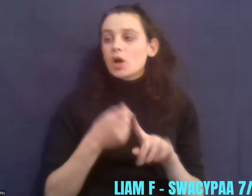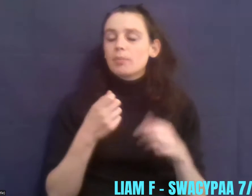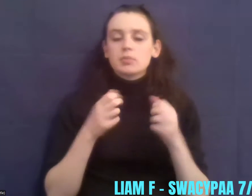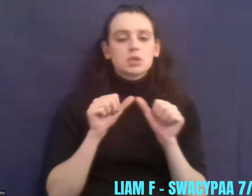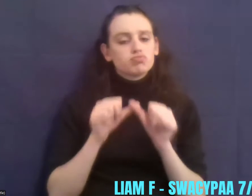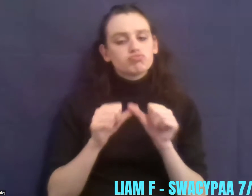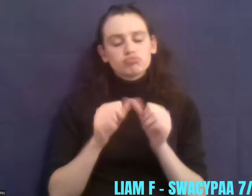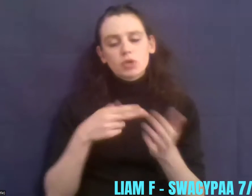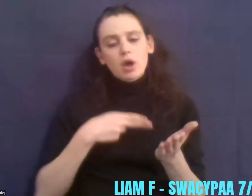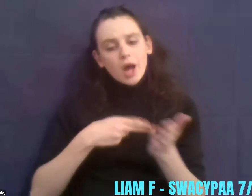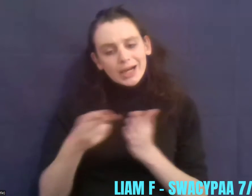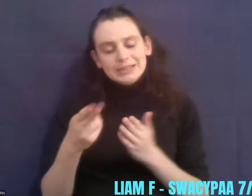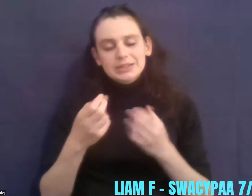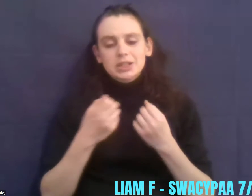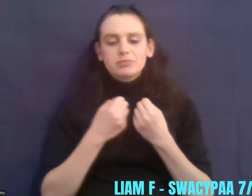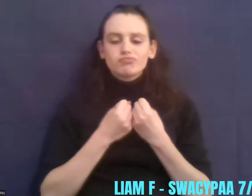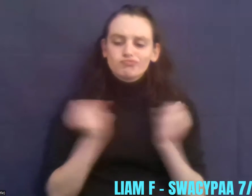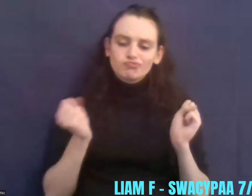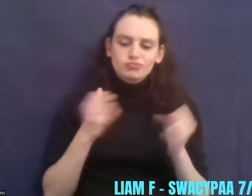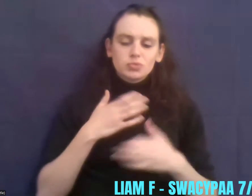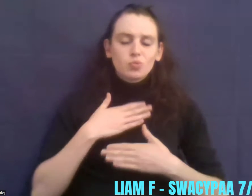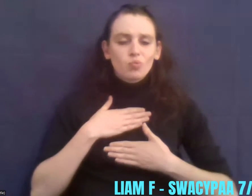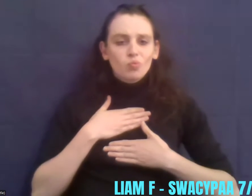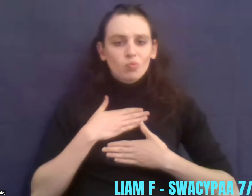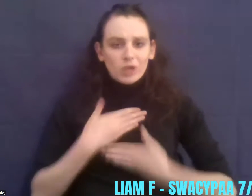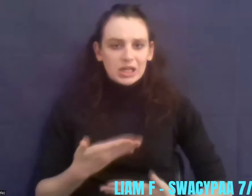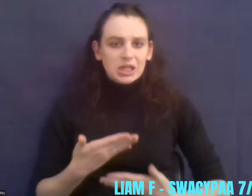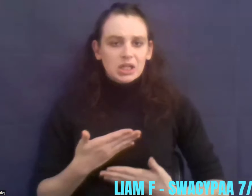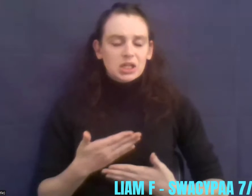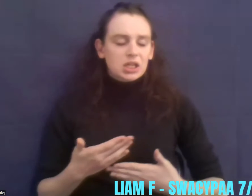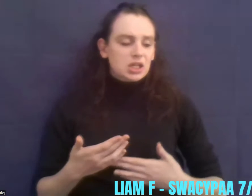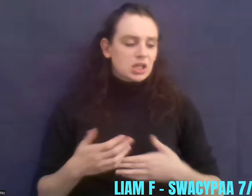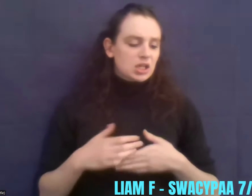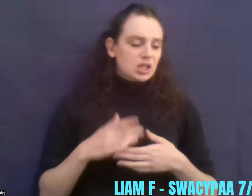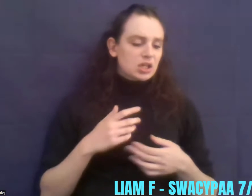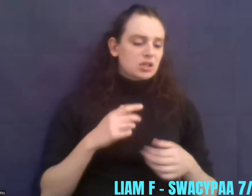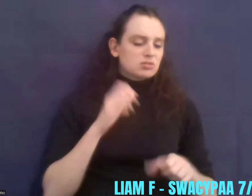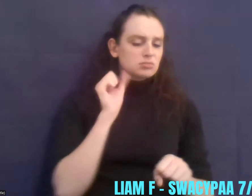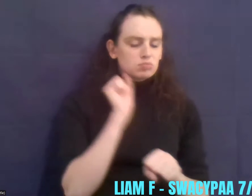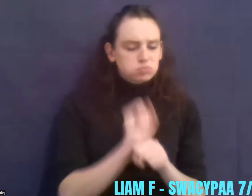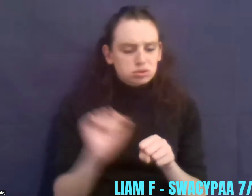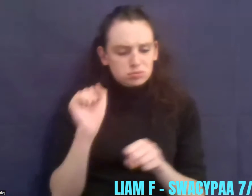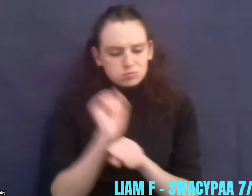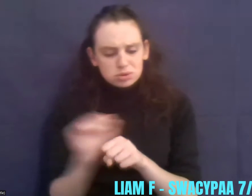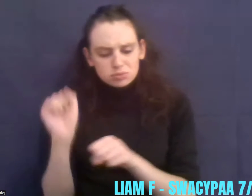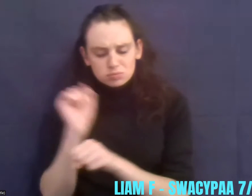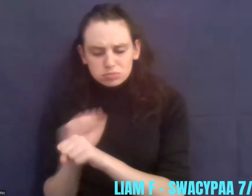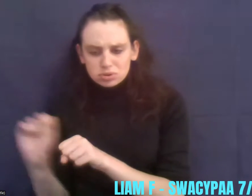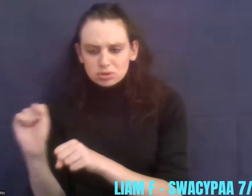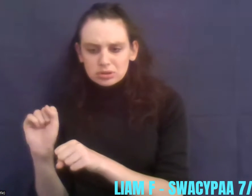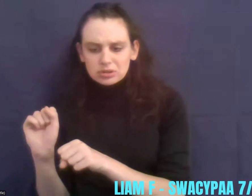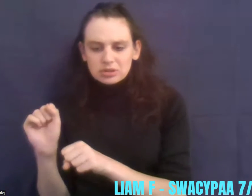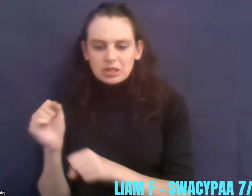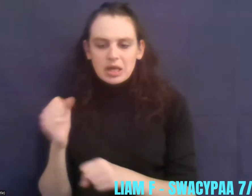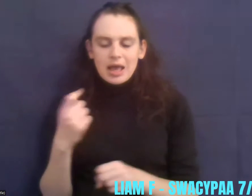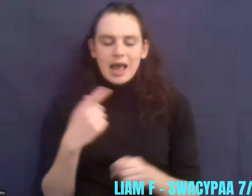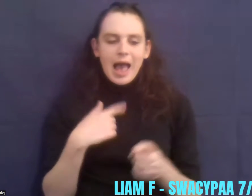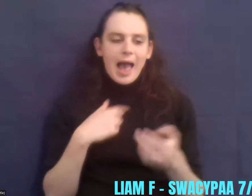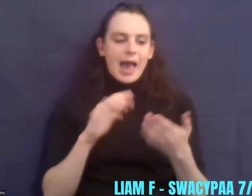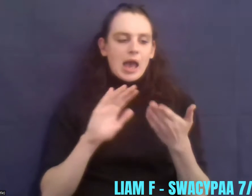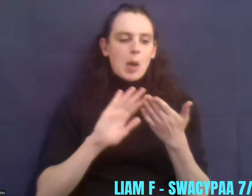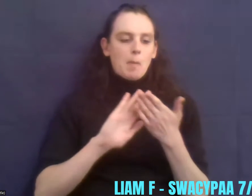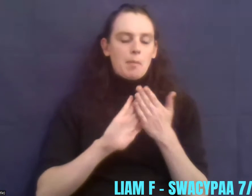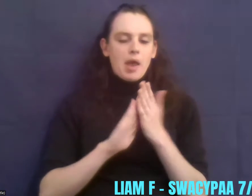willingness, um, to really do the work, I came to identify with this program. I